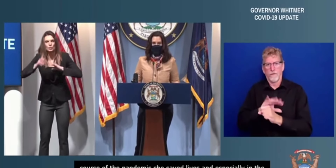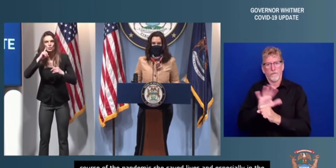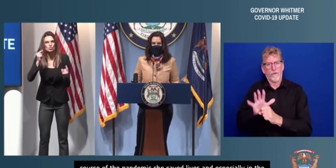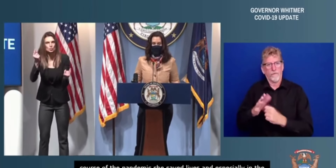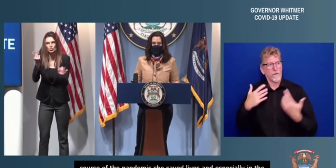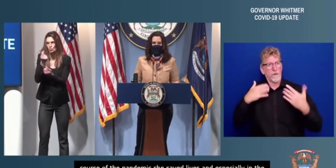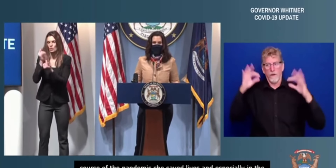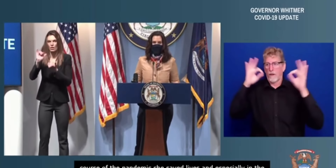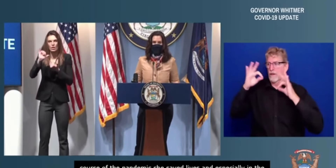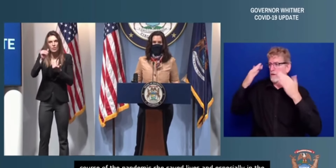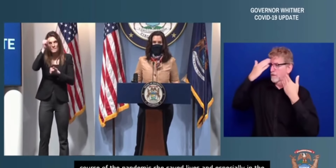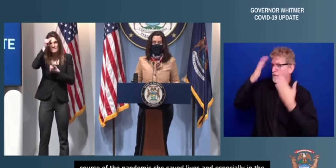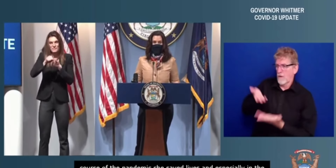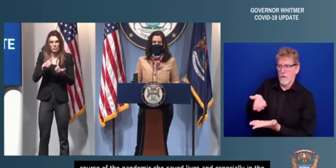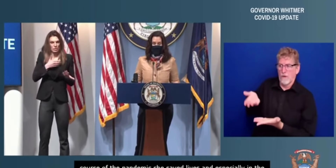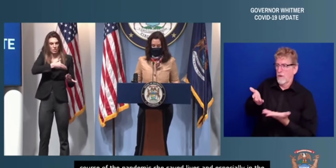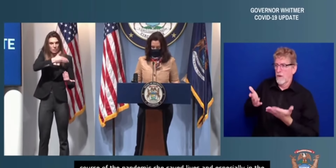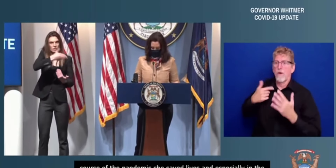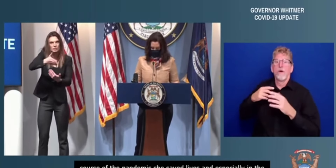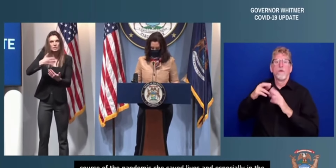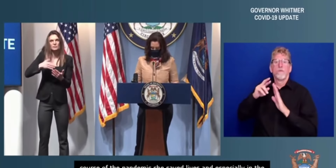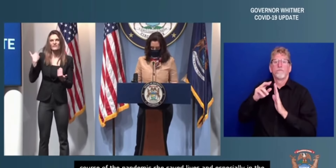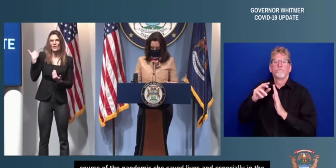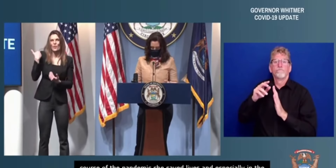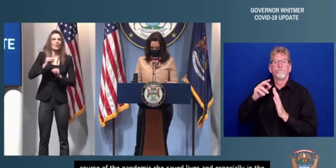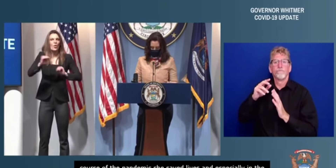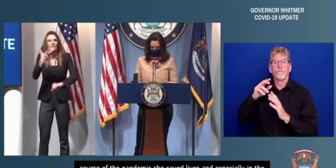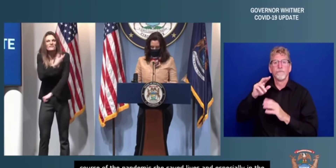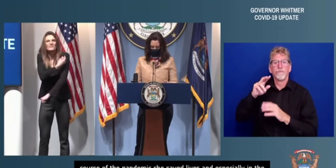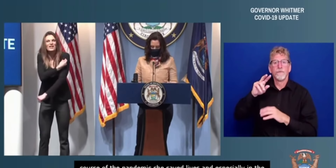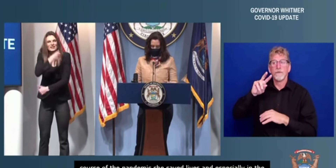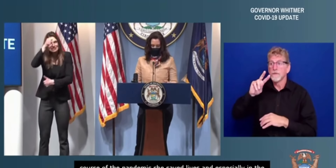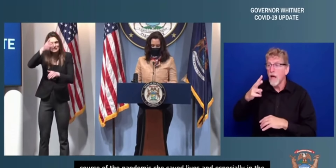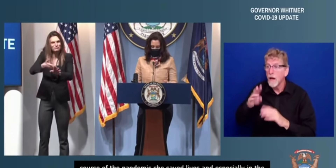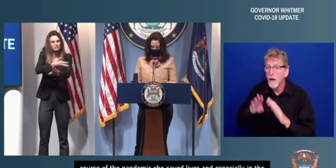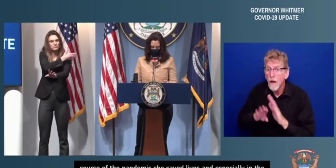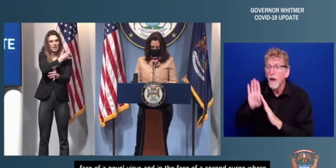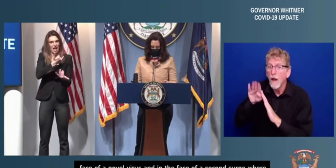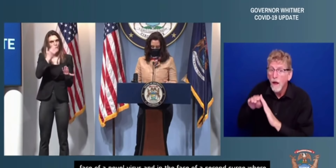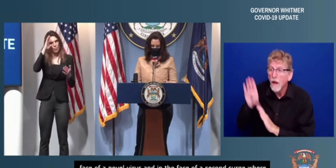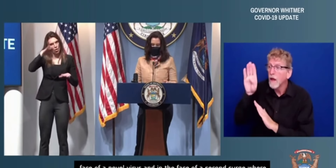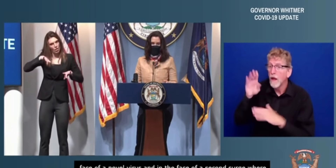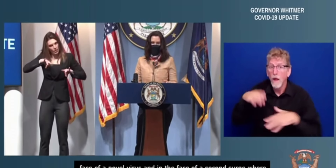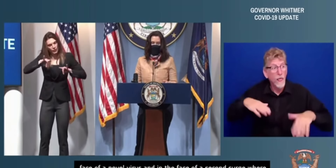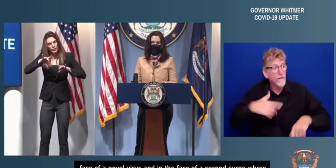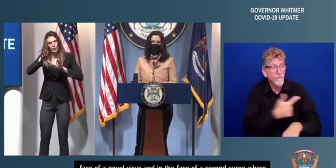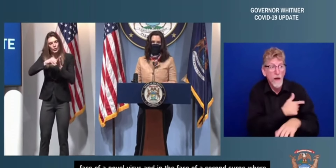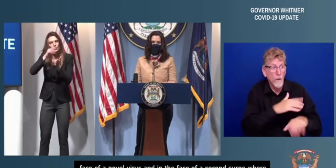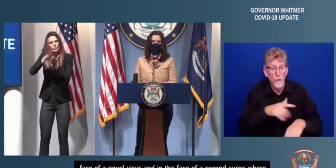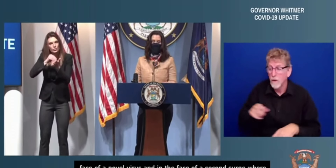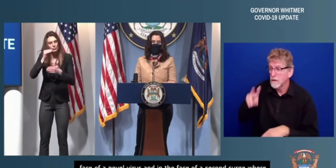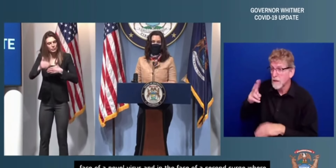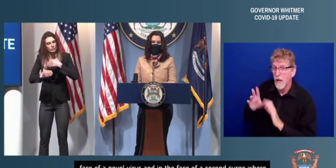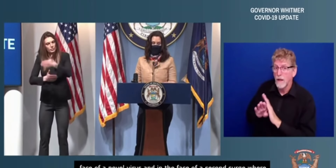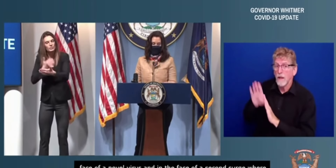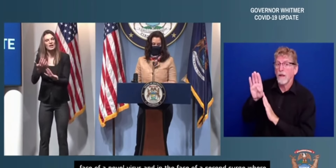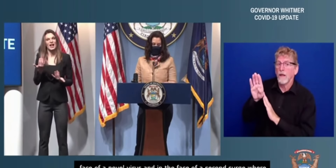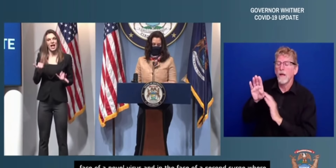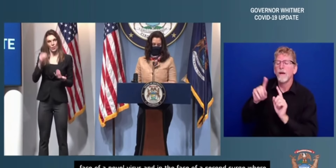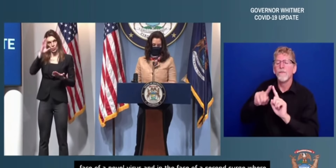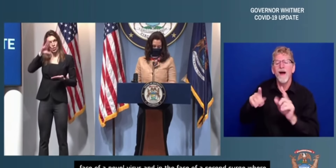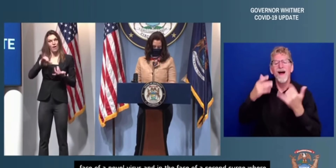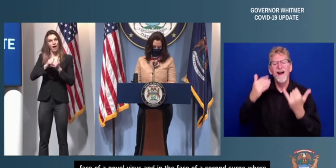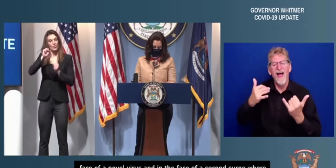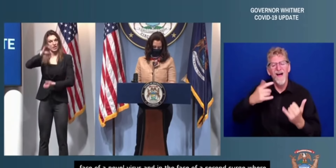especially in the face of a second surge where we didn't even have vaccines on the horizon. We know now that we've got the tools we need